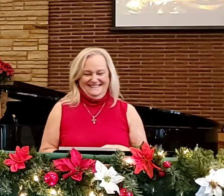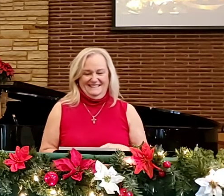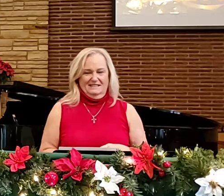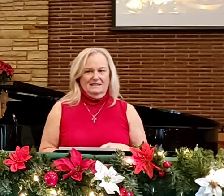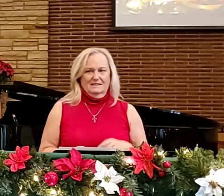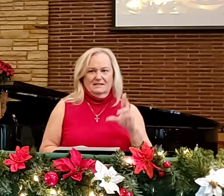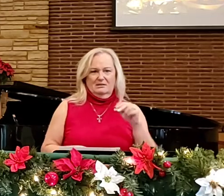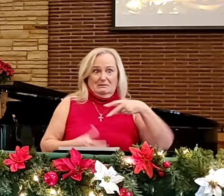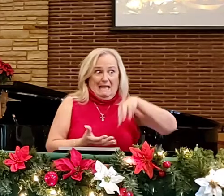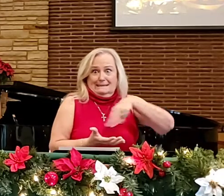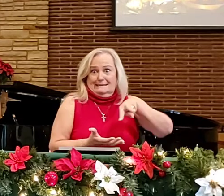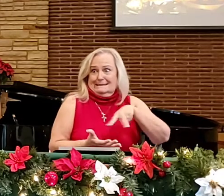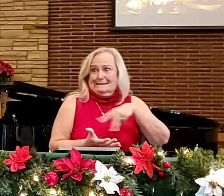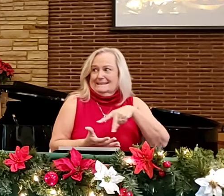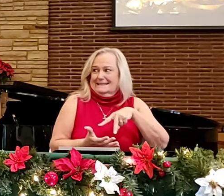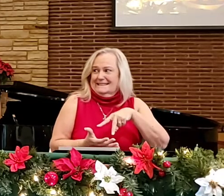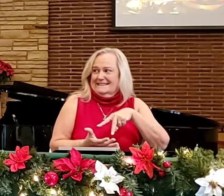Don't dance.